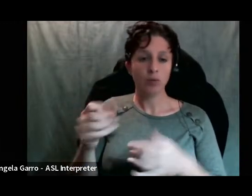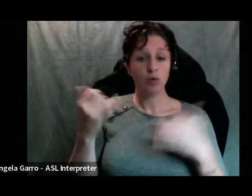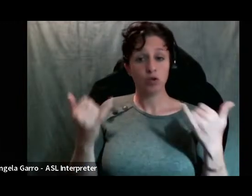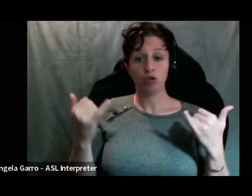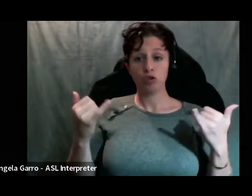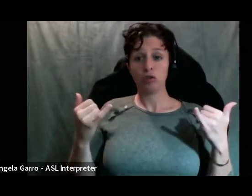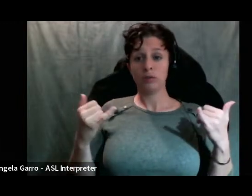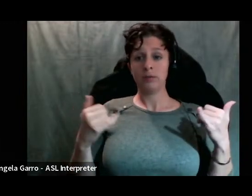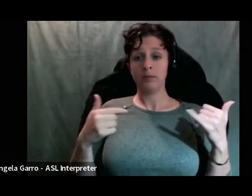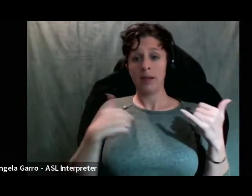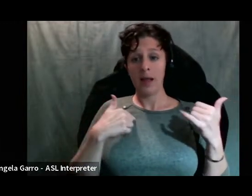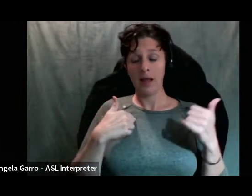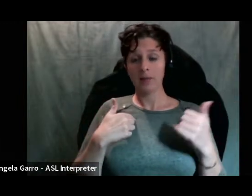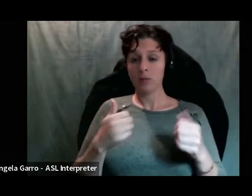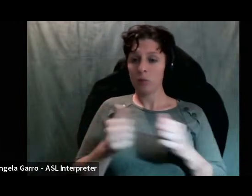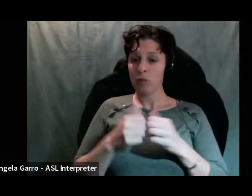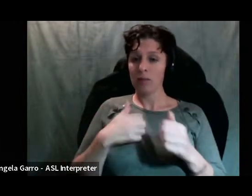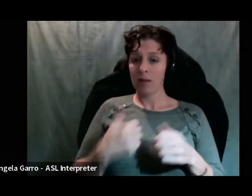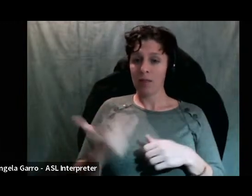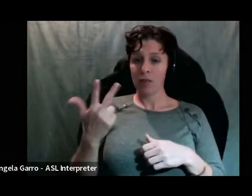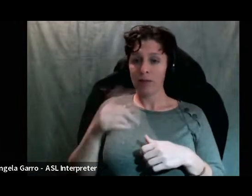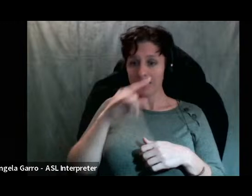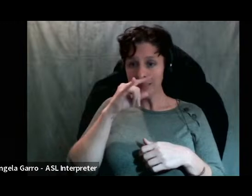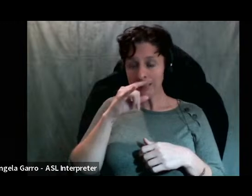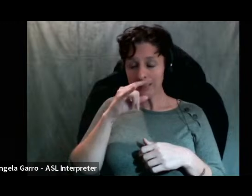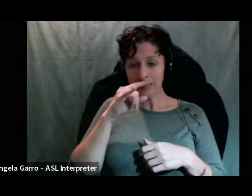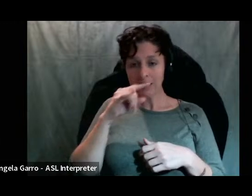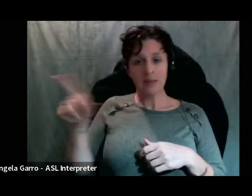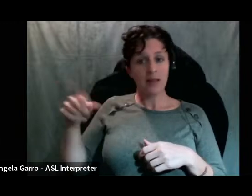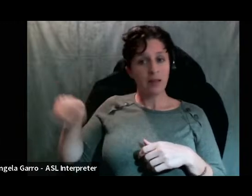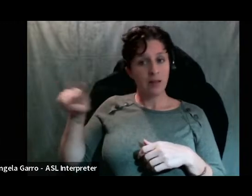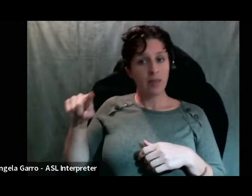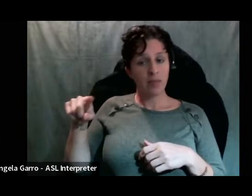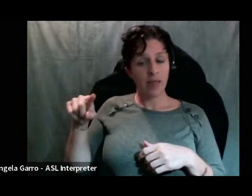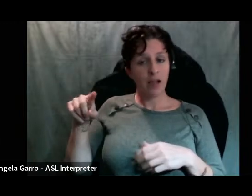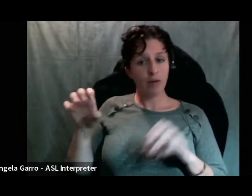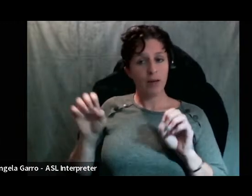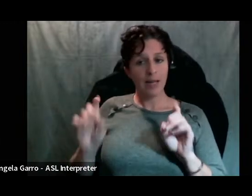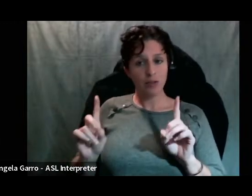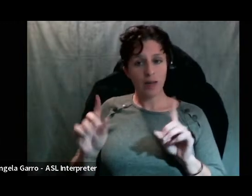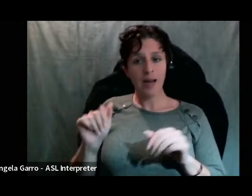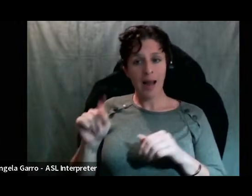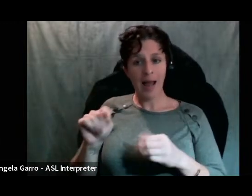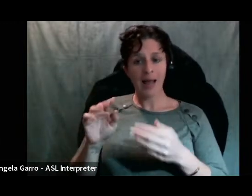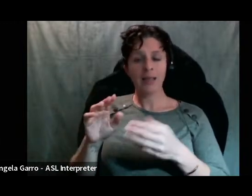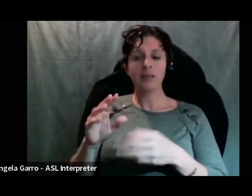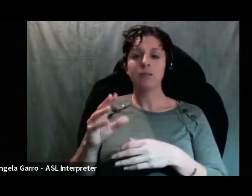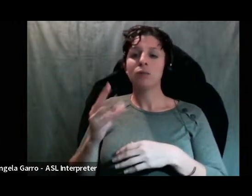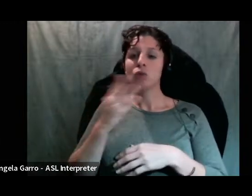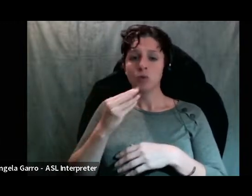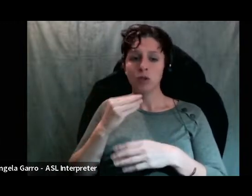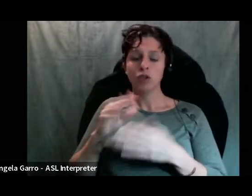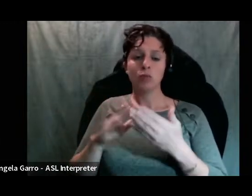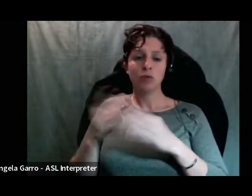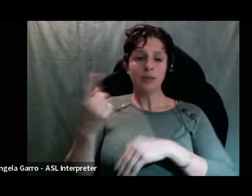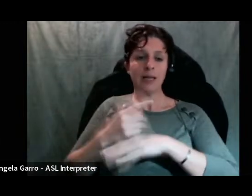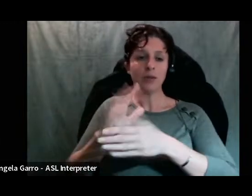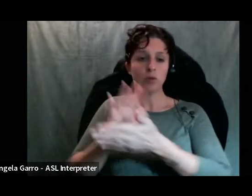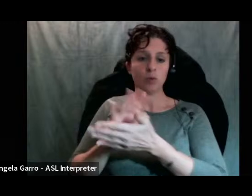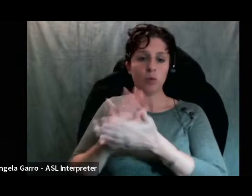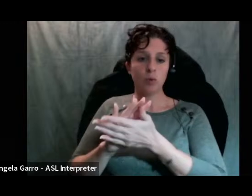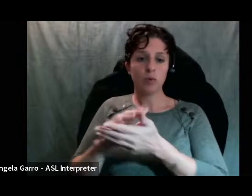Currently, I am with my 3 children and they are being educated at the Jewish Community Day School and